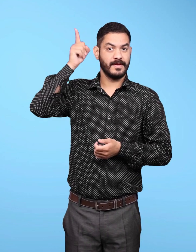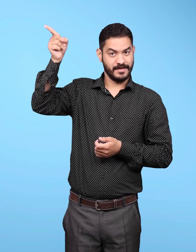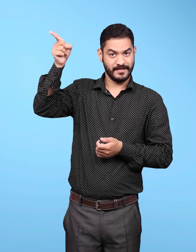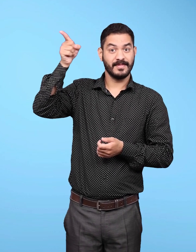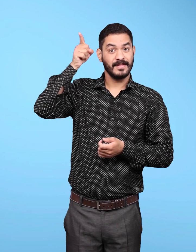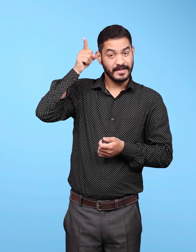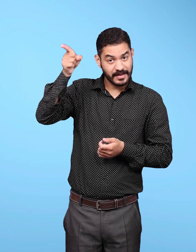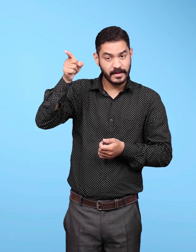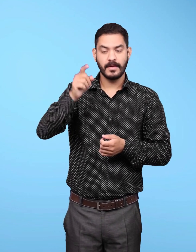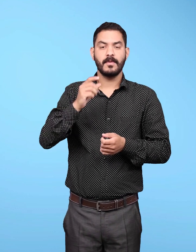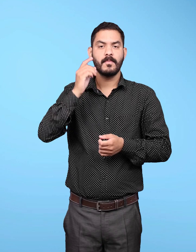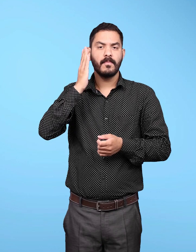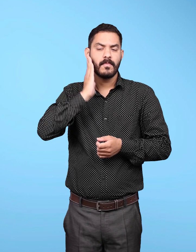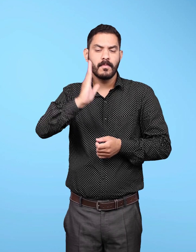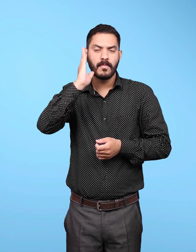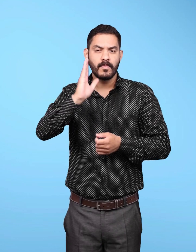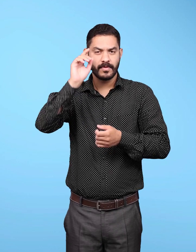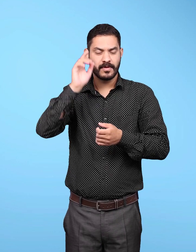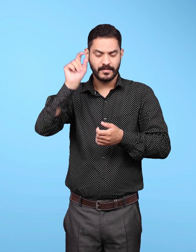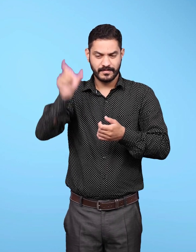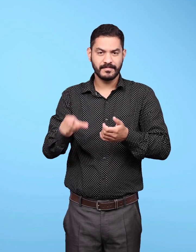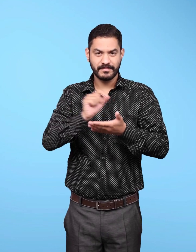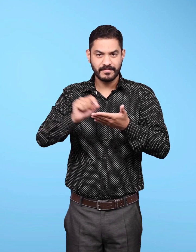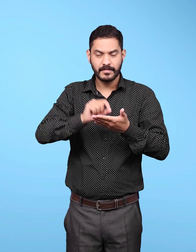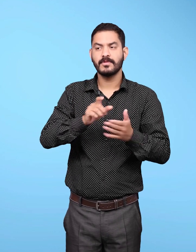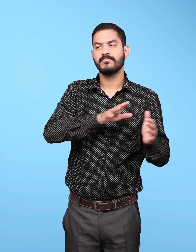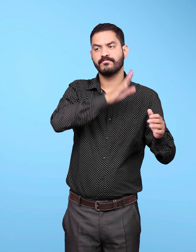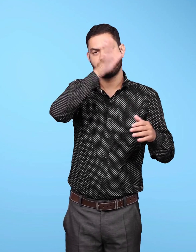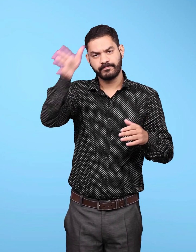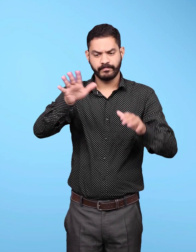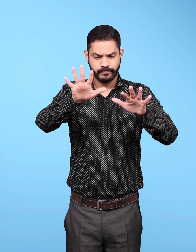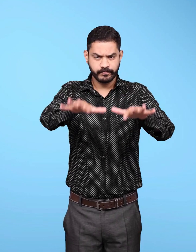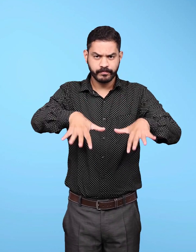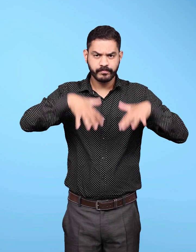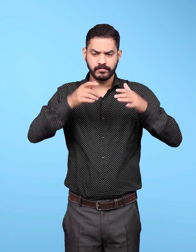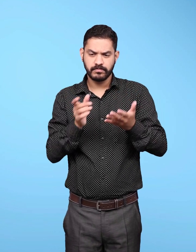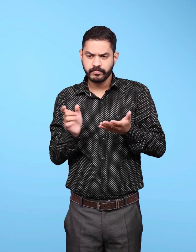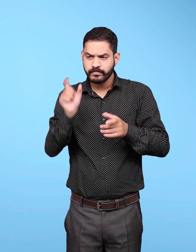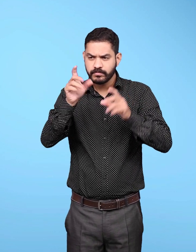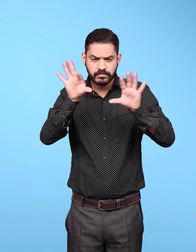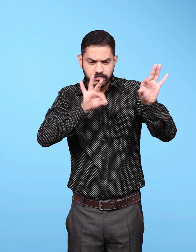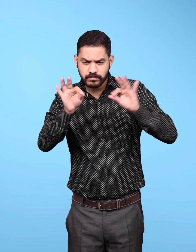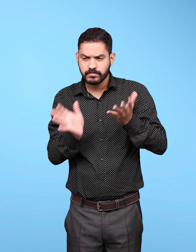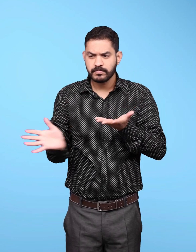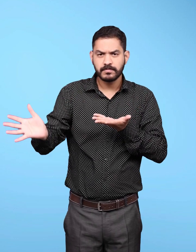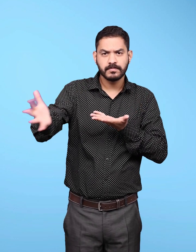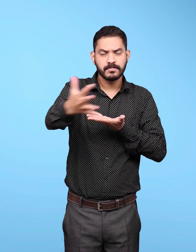as Sangams of poets that were held in the city of Madurai. See map number 7, page